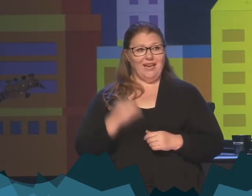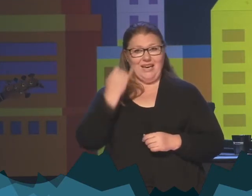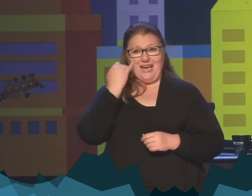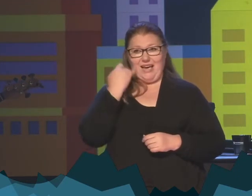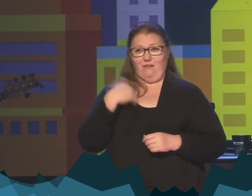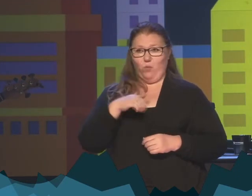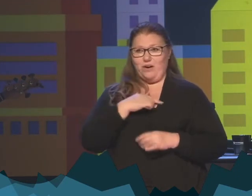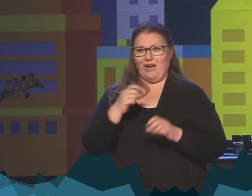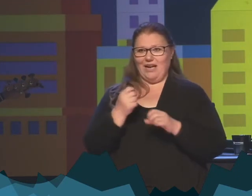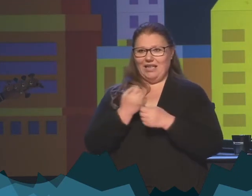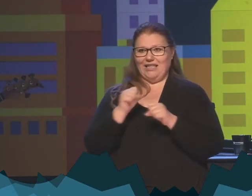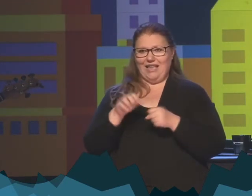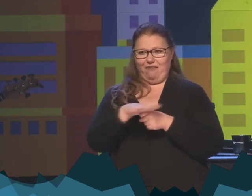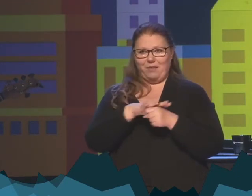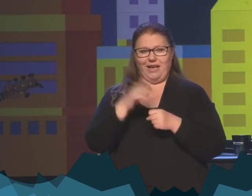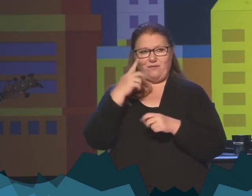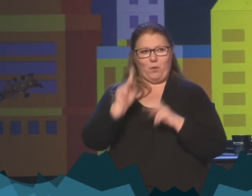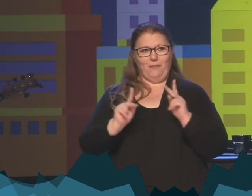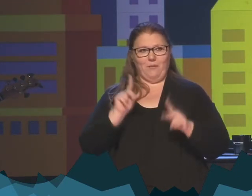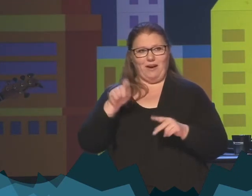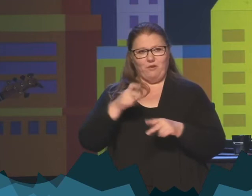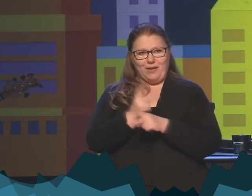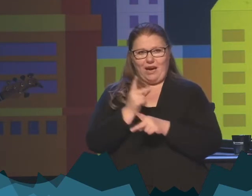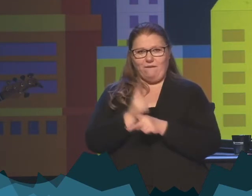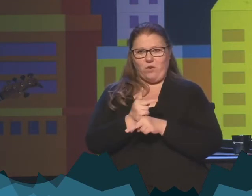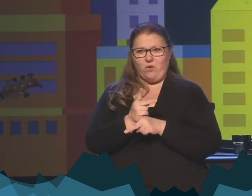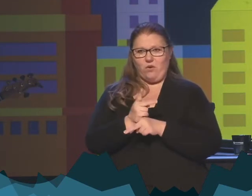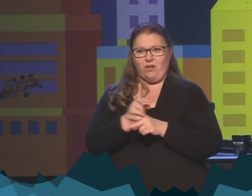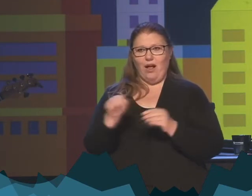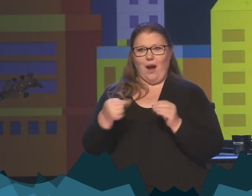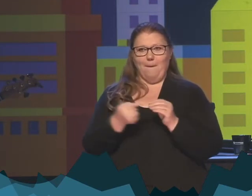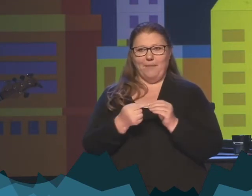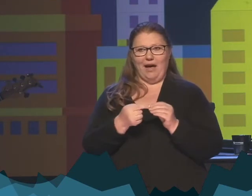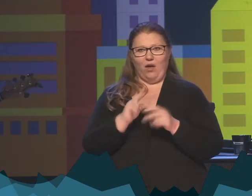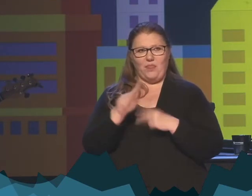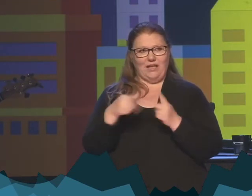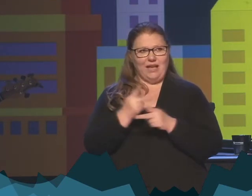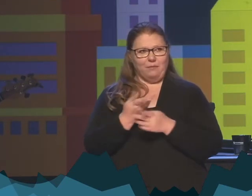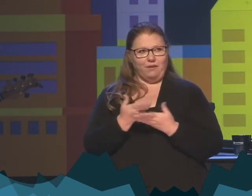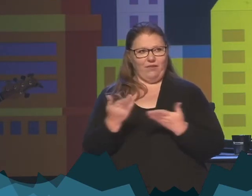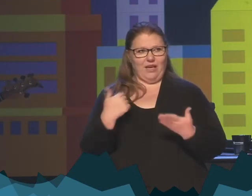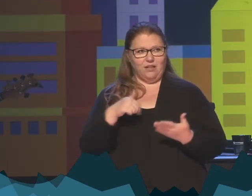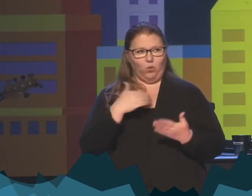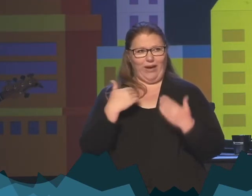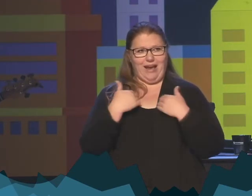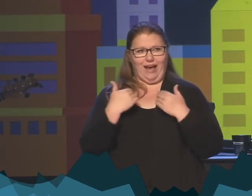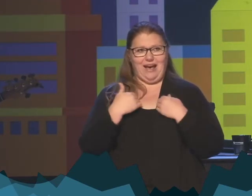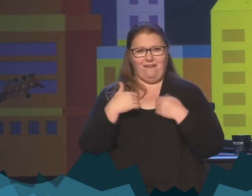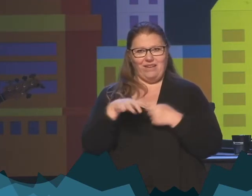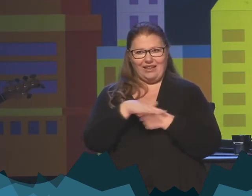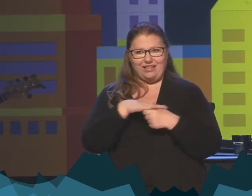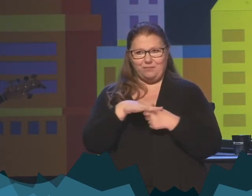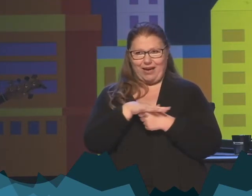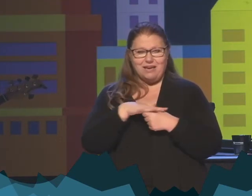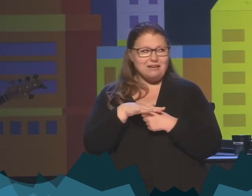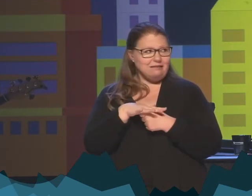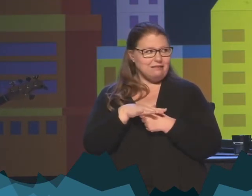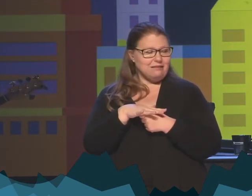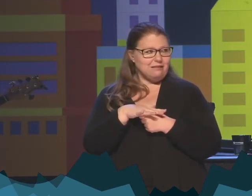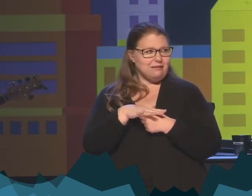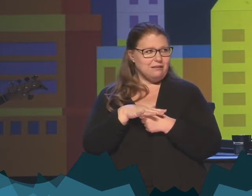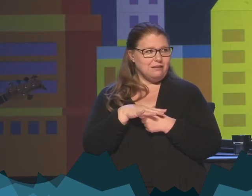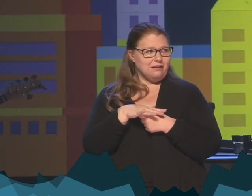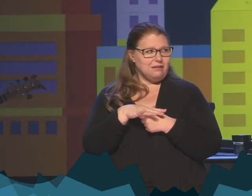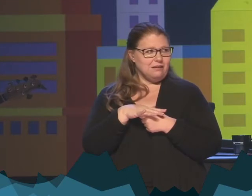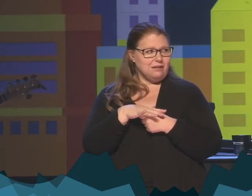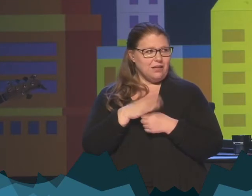going to be a safe space for people, we have to be careful about the type of things that we have in this space. And so we